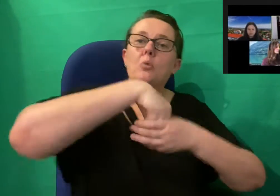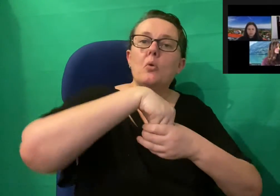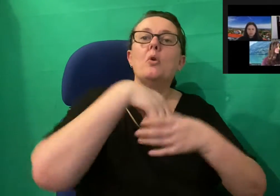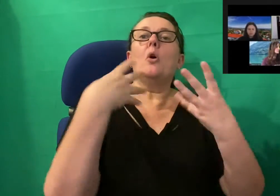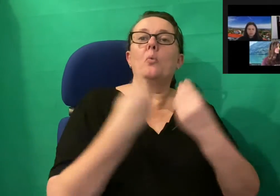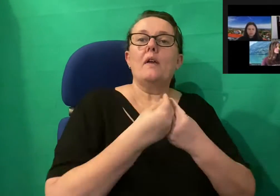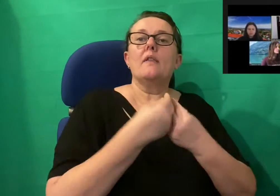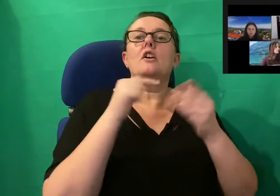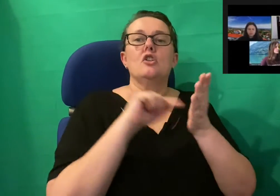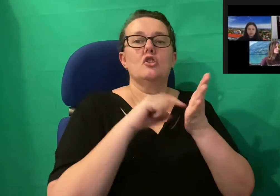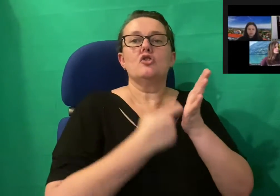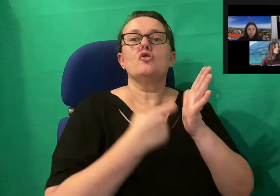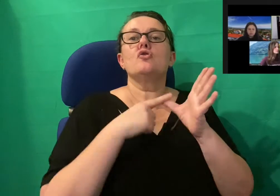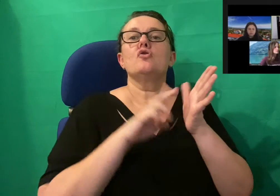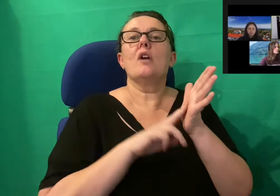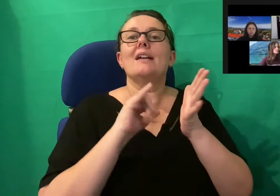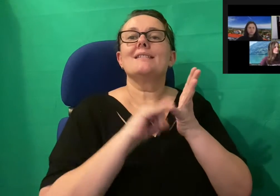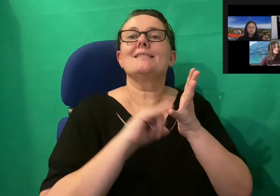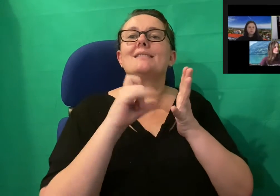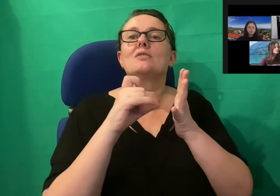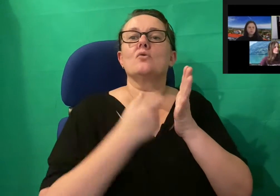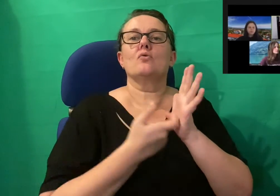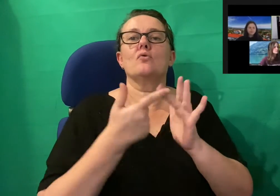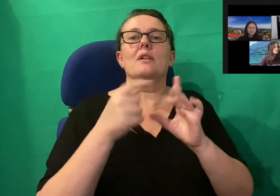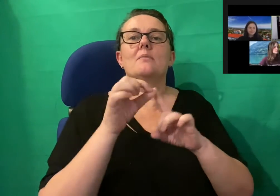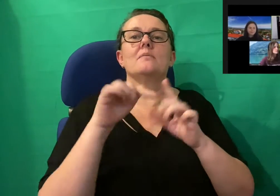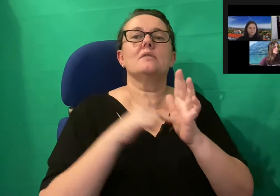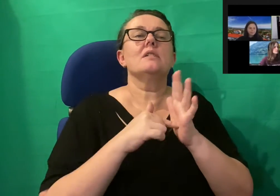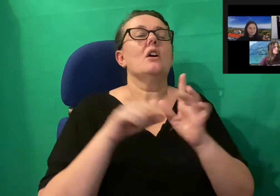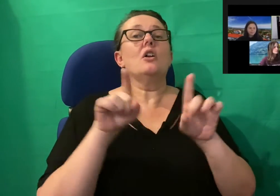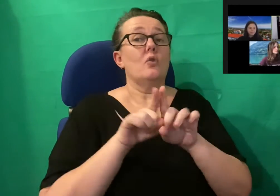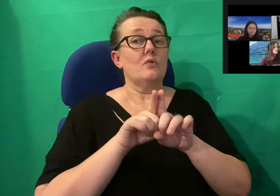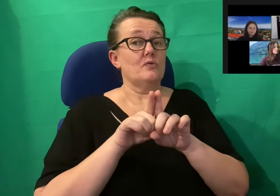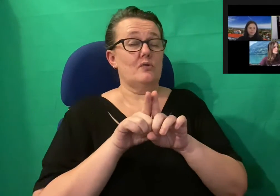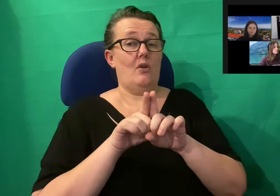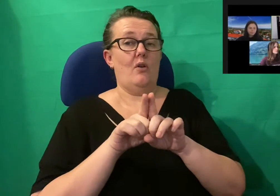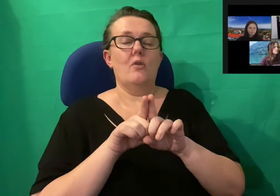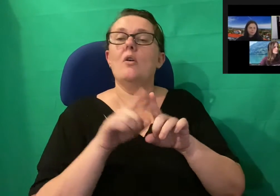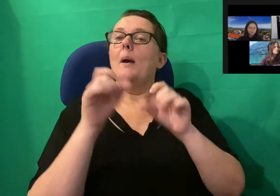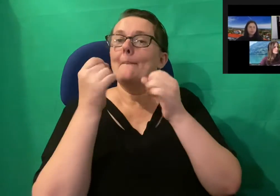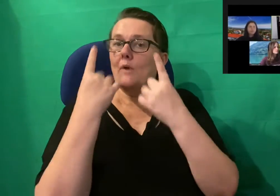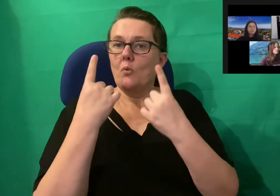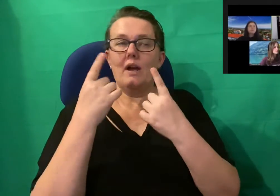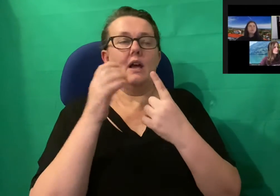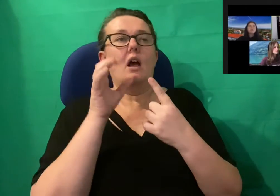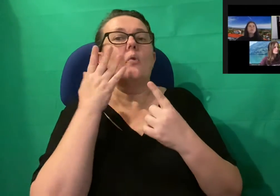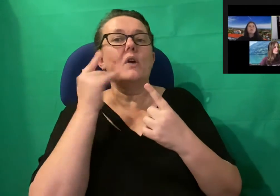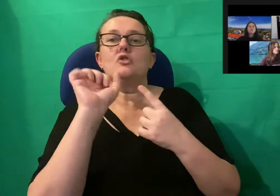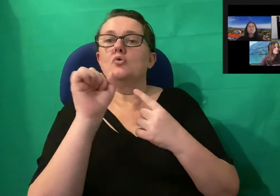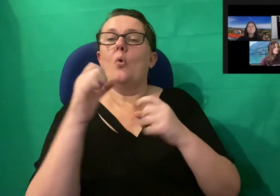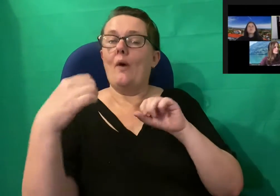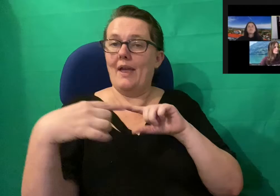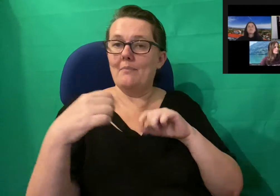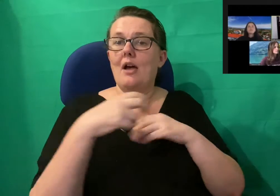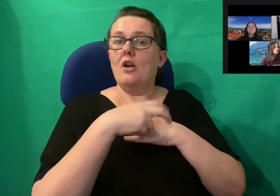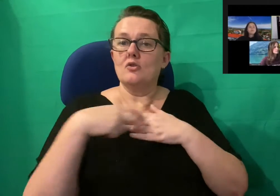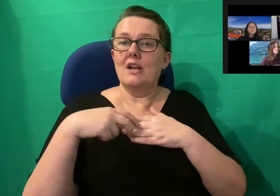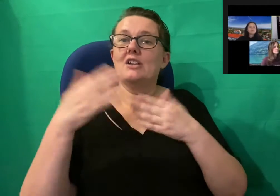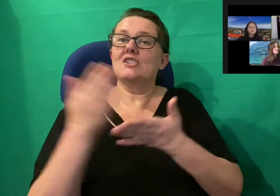email address or an email address from an obscure ISP, that your email address will be visible to anyone else with the same email